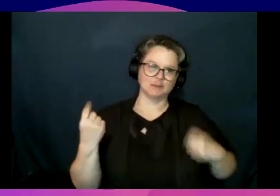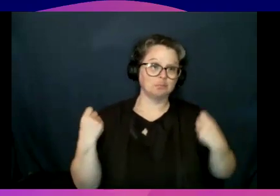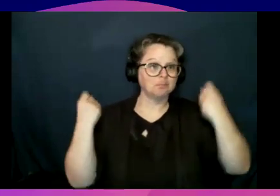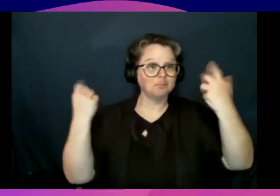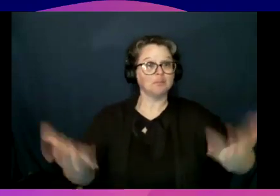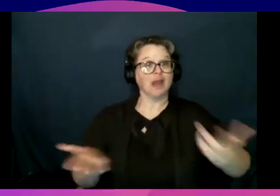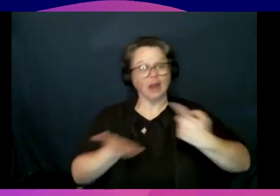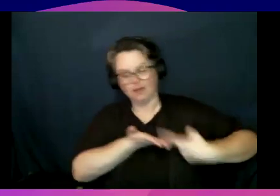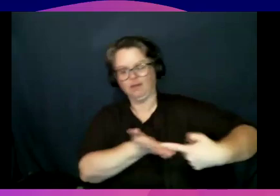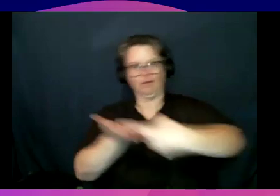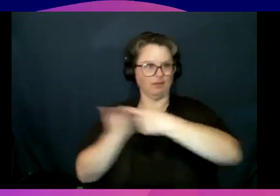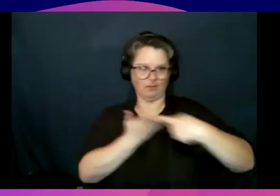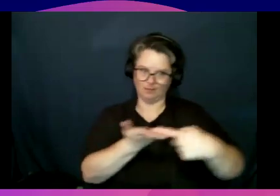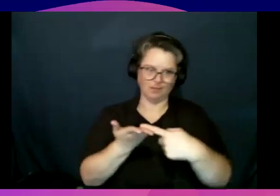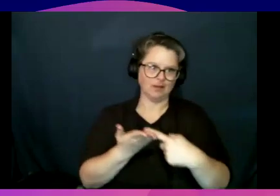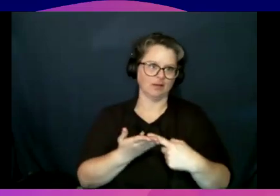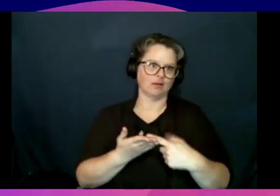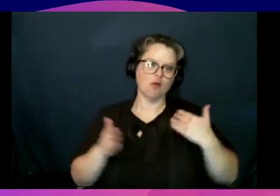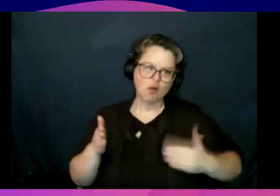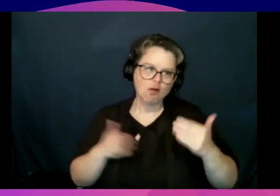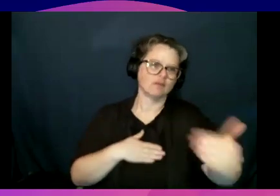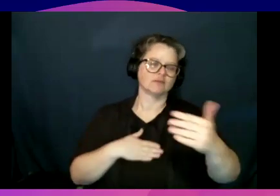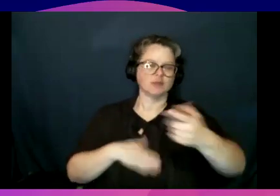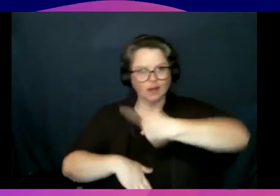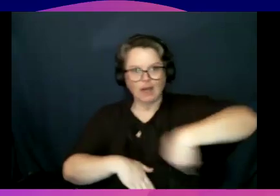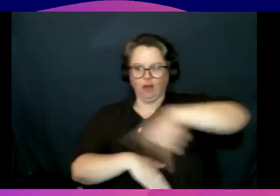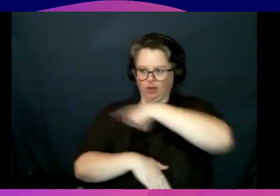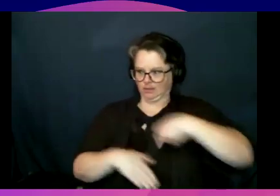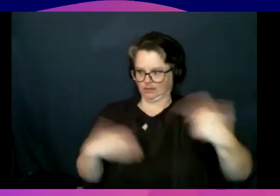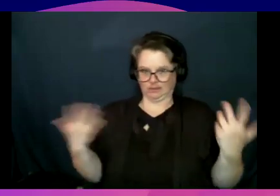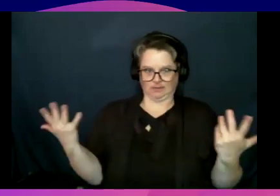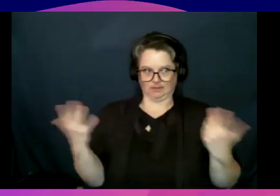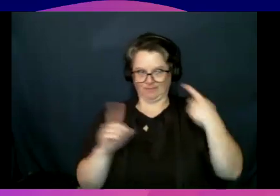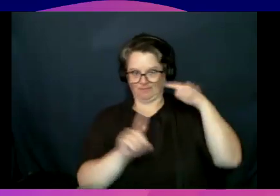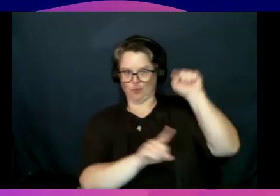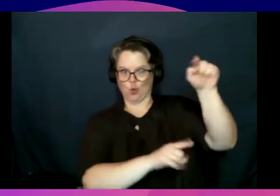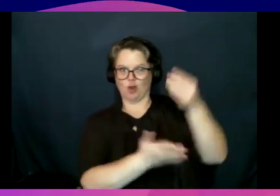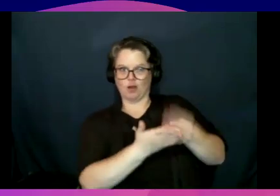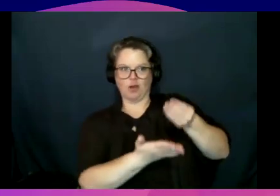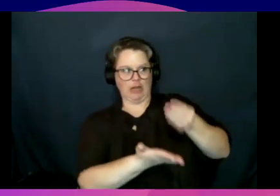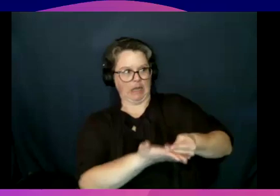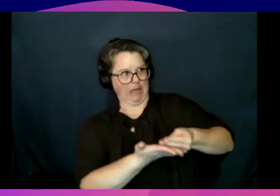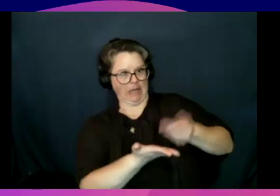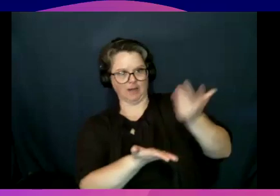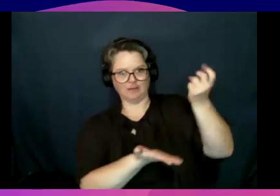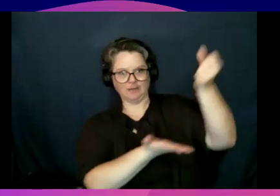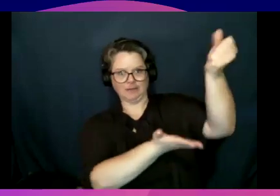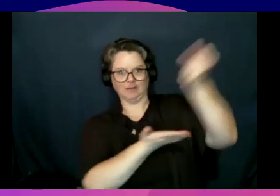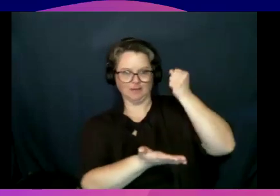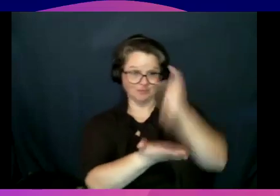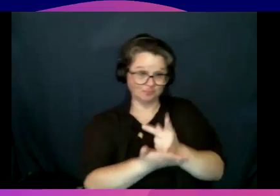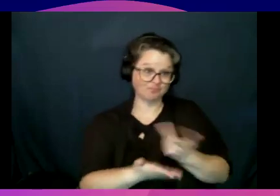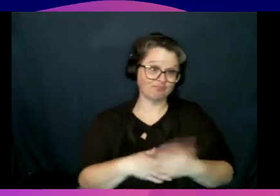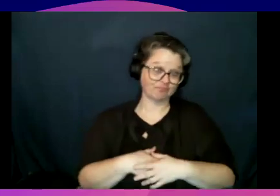it's a constant in our world. The business model often gets translated and applied